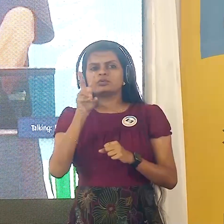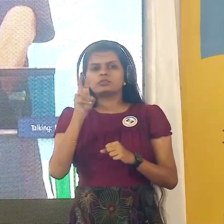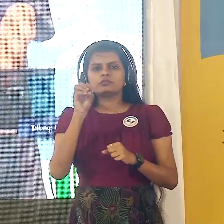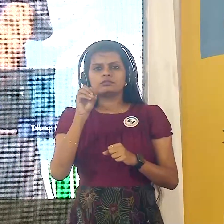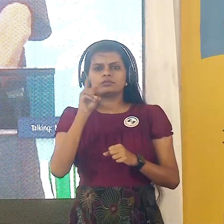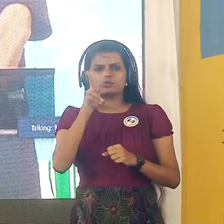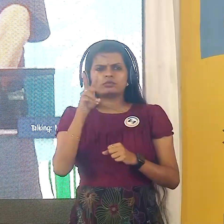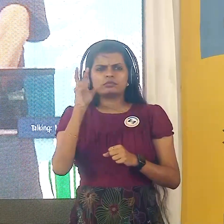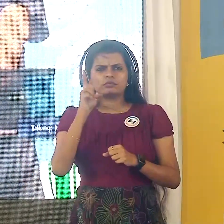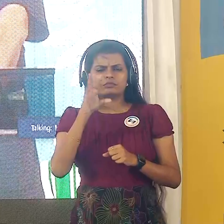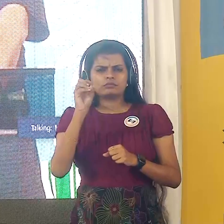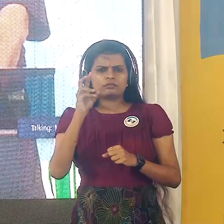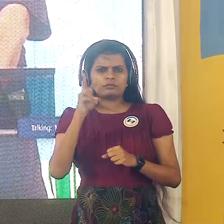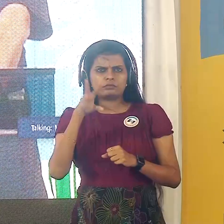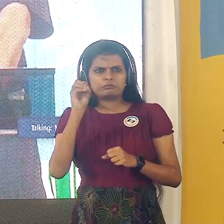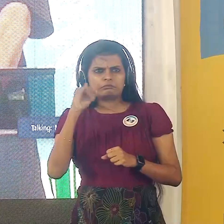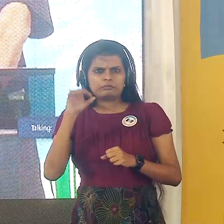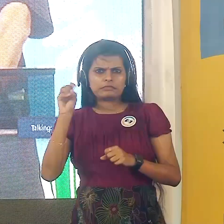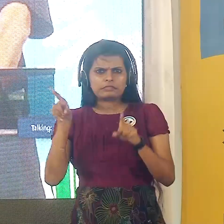2016-17, around